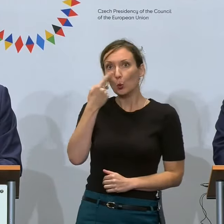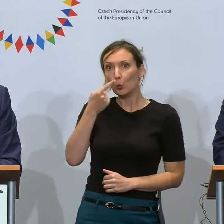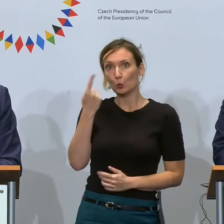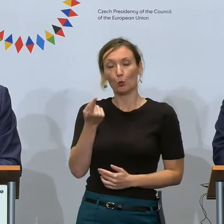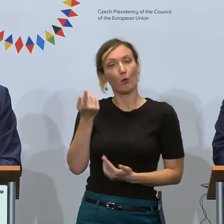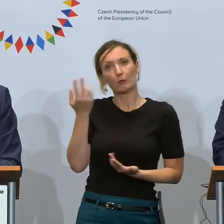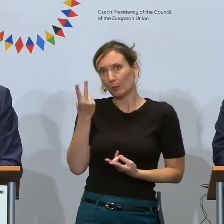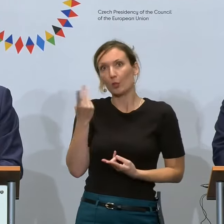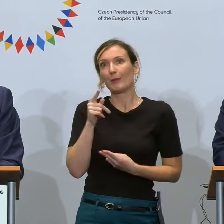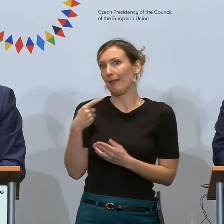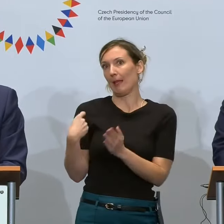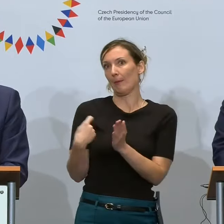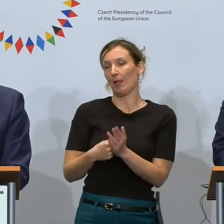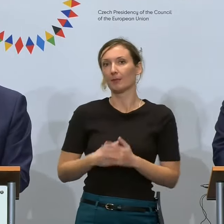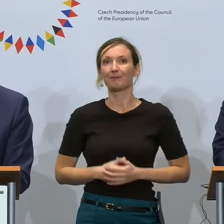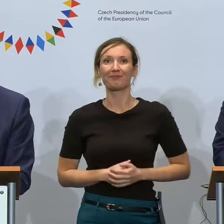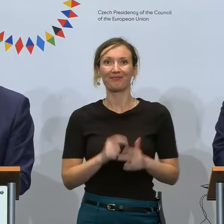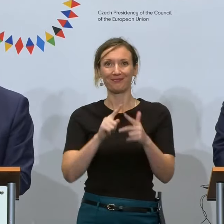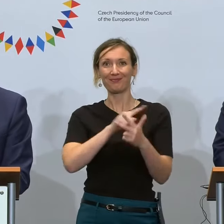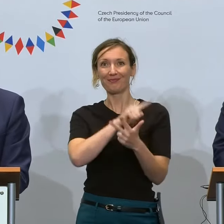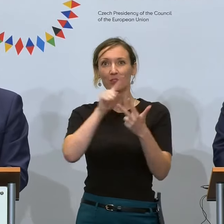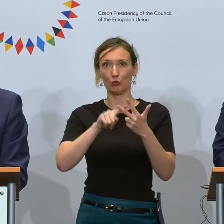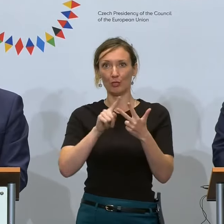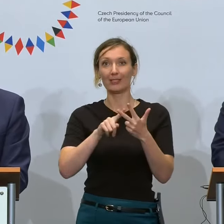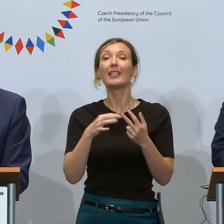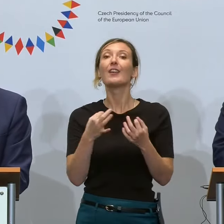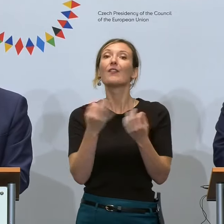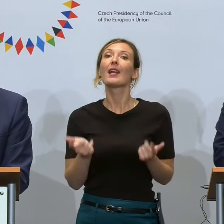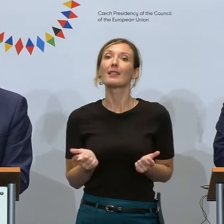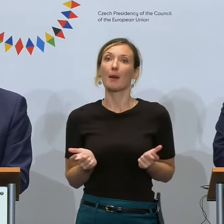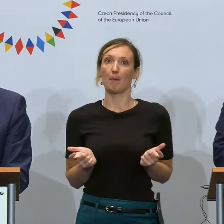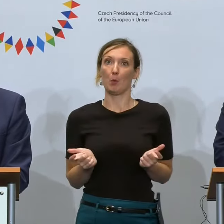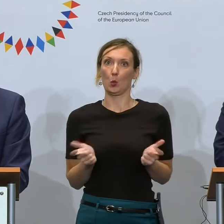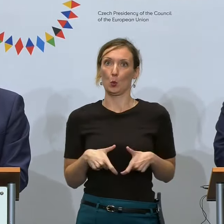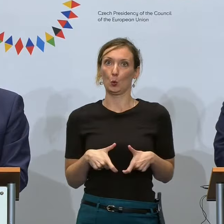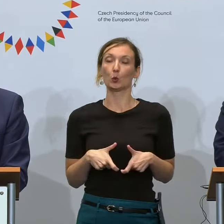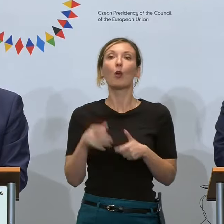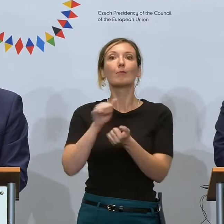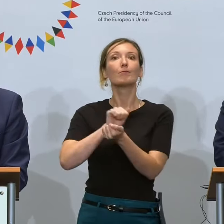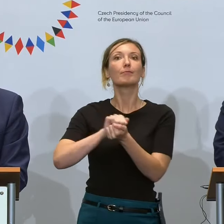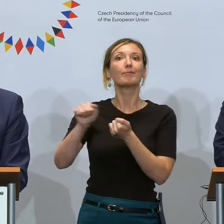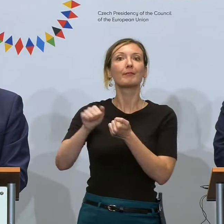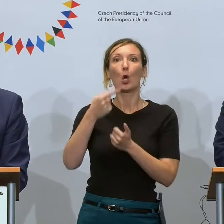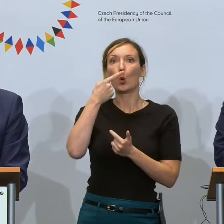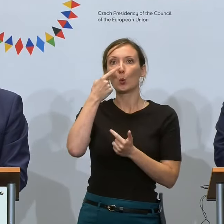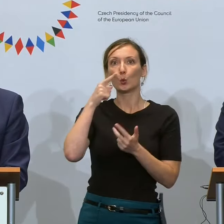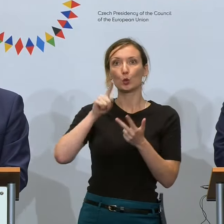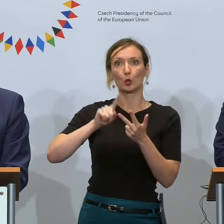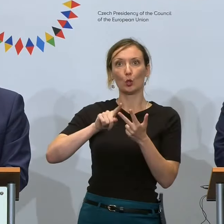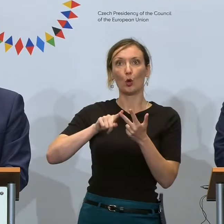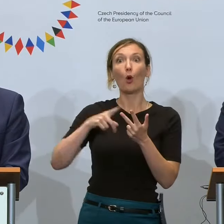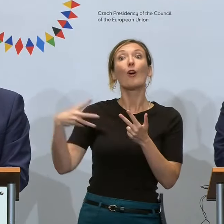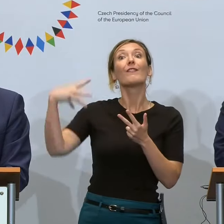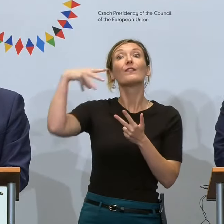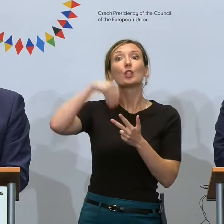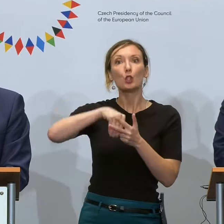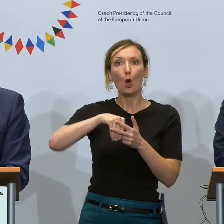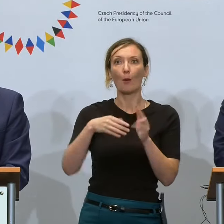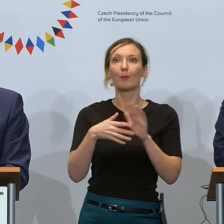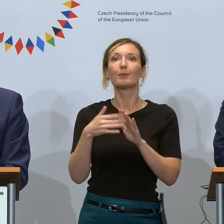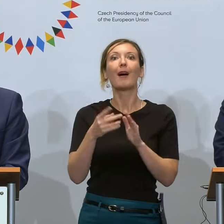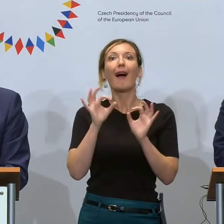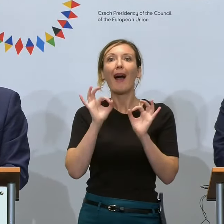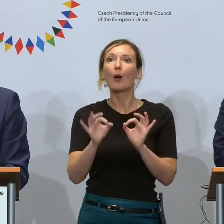Third, we agreed that passports issued by the Russian authorities in occupied territories of